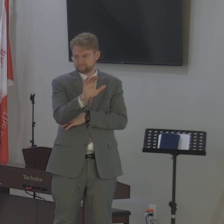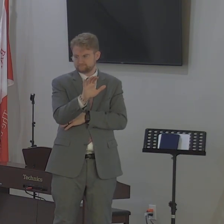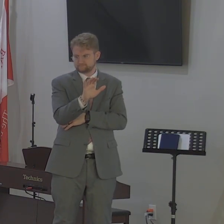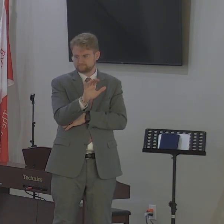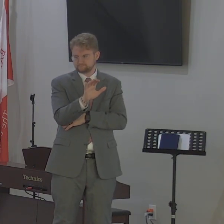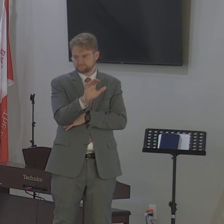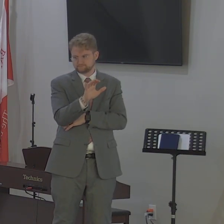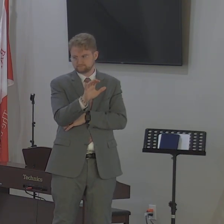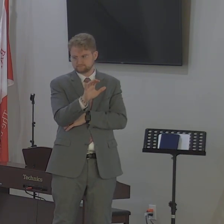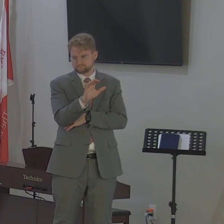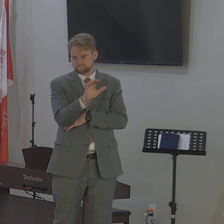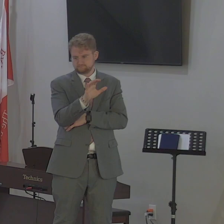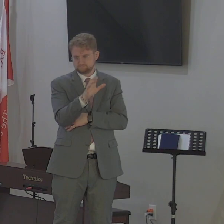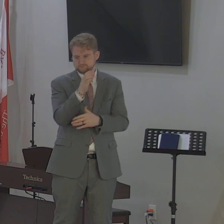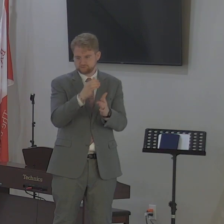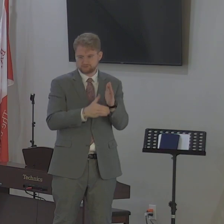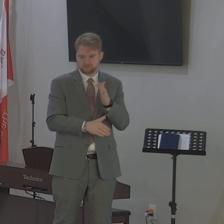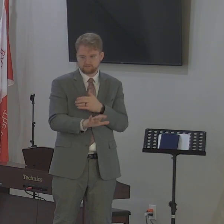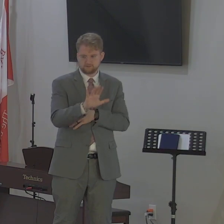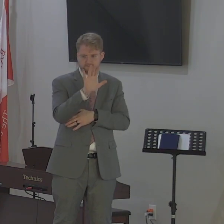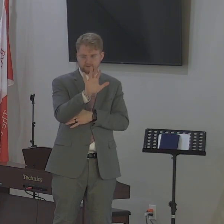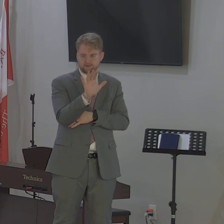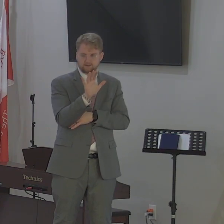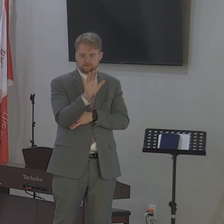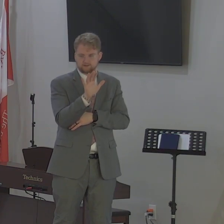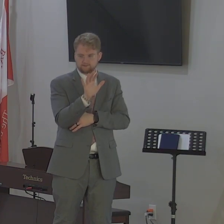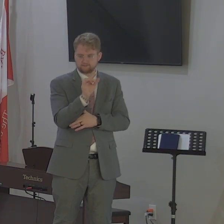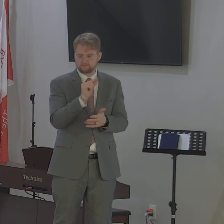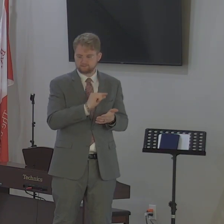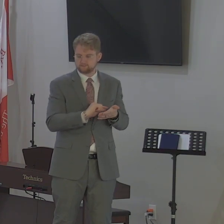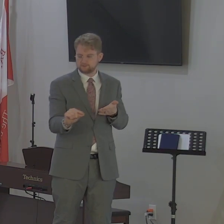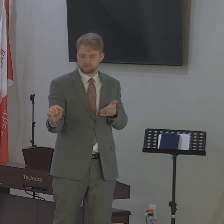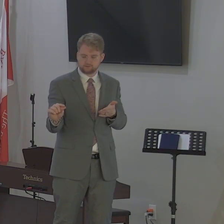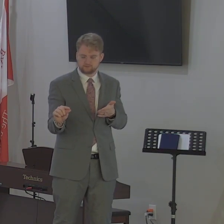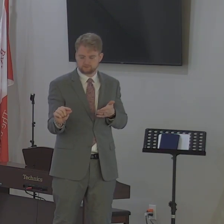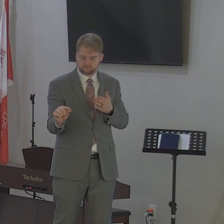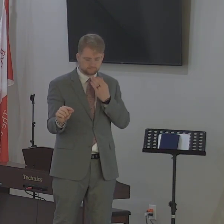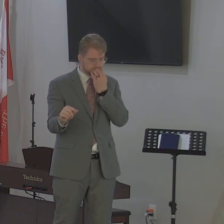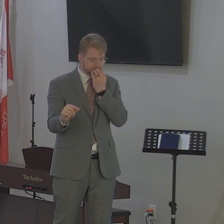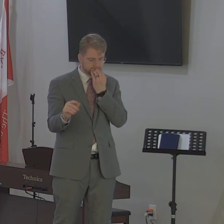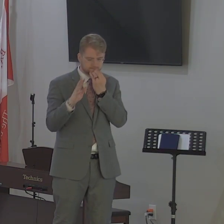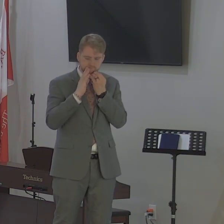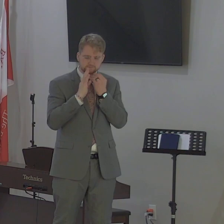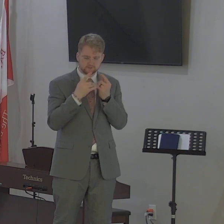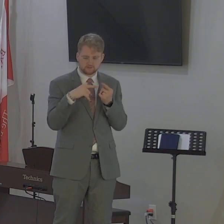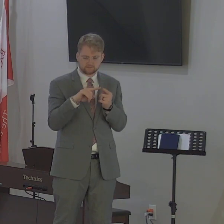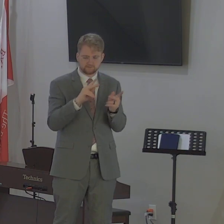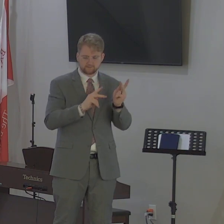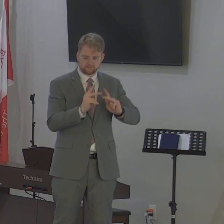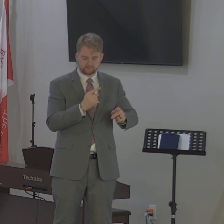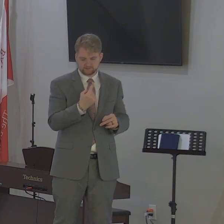Chapter 5. Our text. He's talking about these folks that are saying,